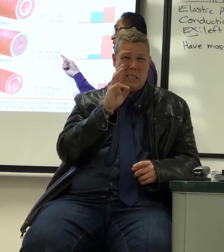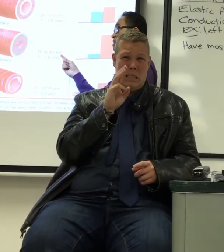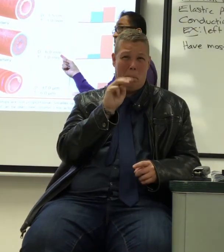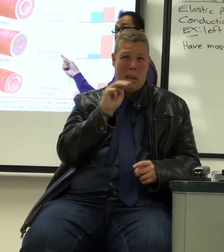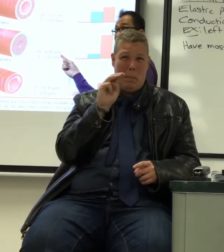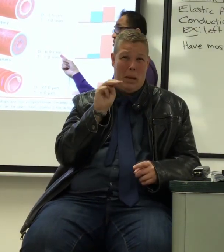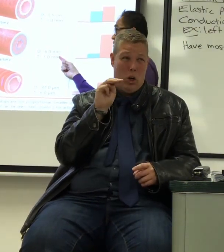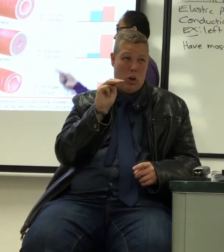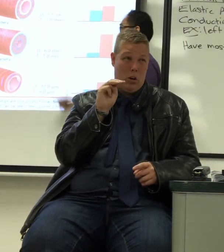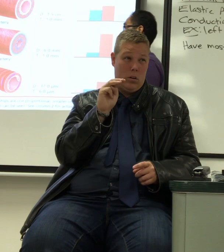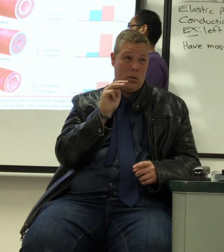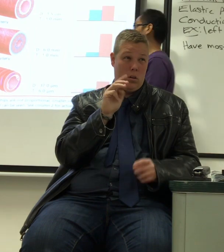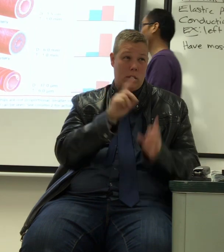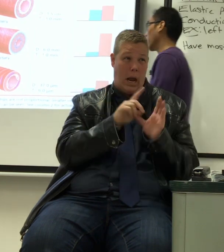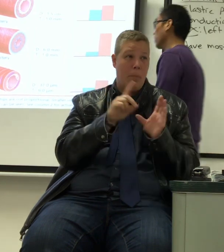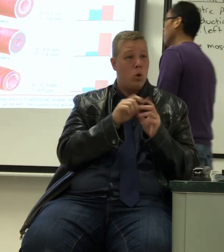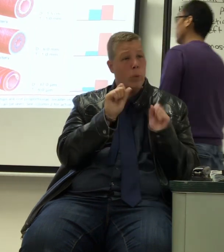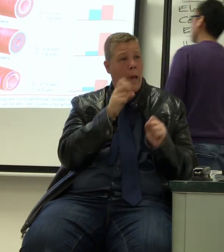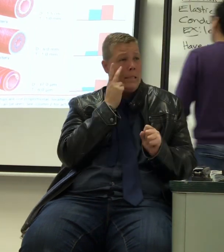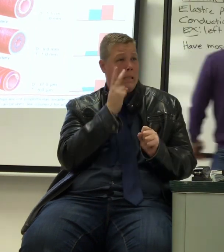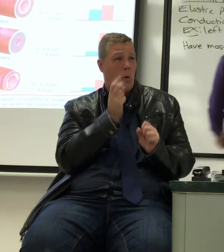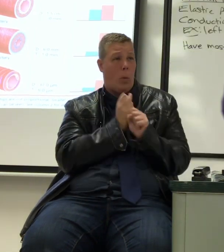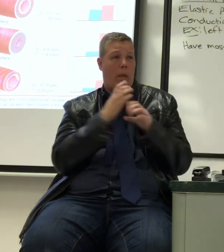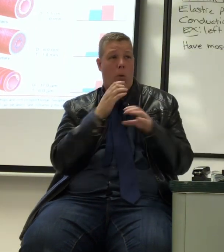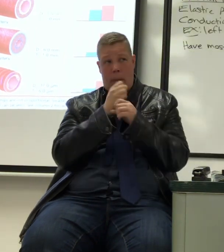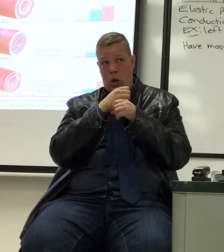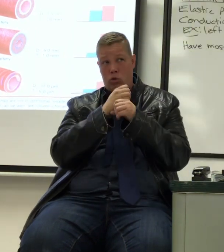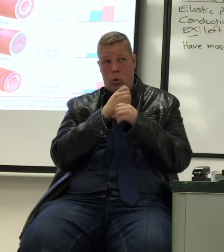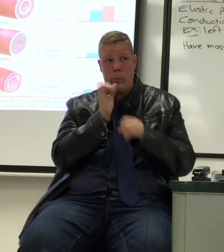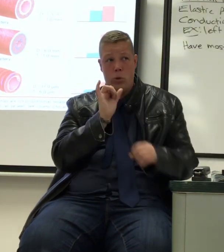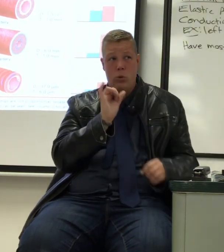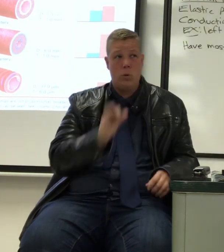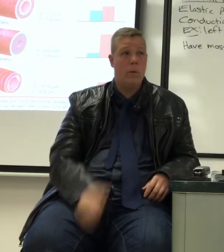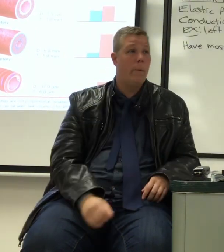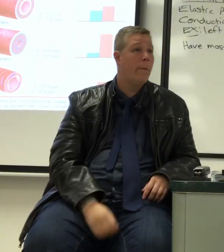That's easy to see with the naked eye as well.